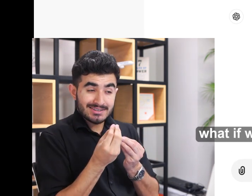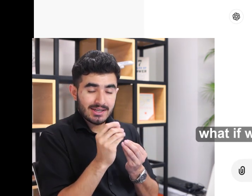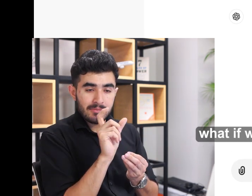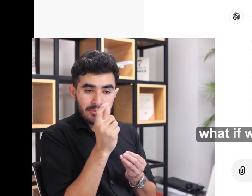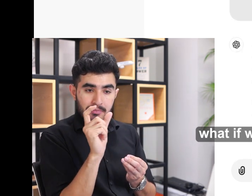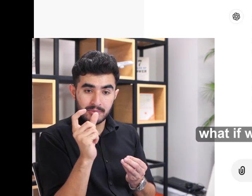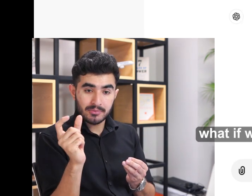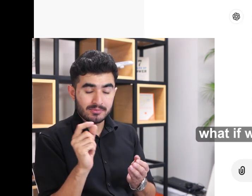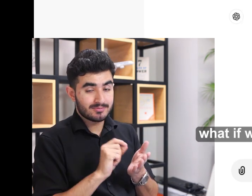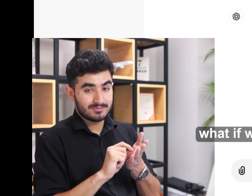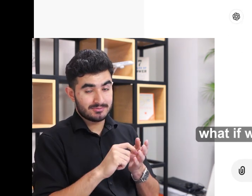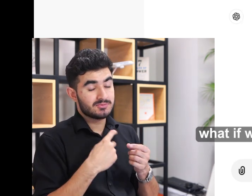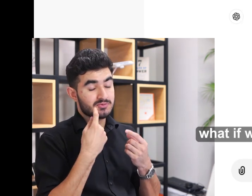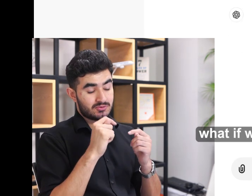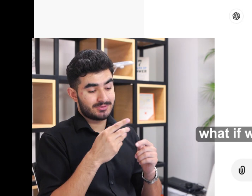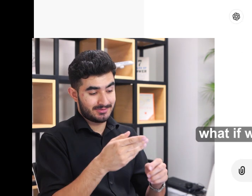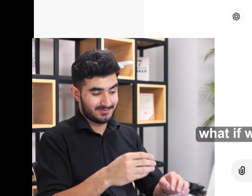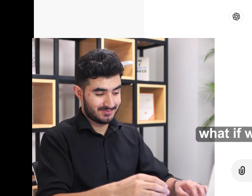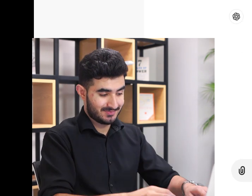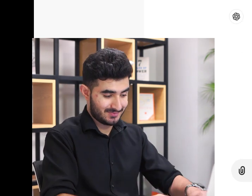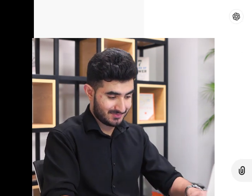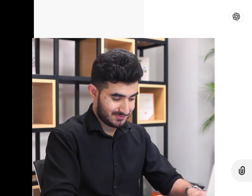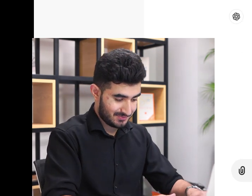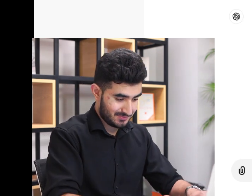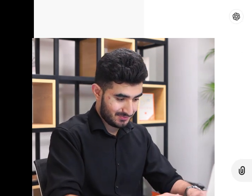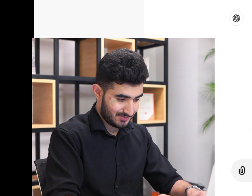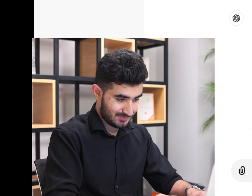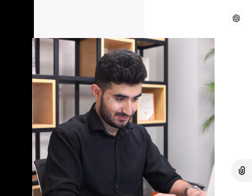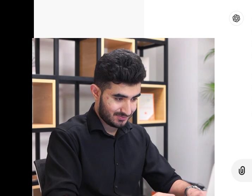What if we prompt to create a response with basic vocabulary? So